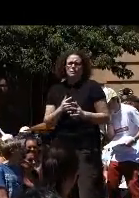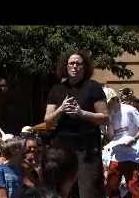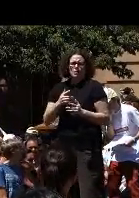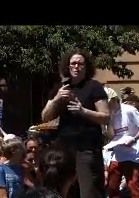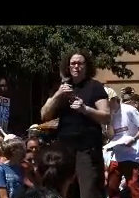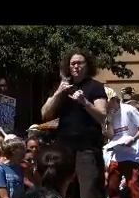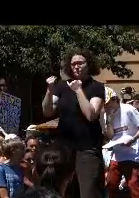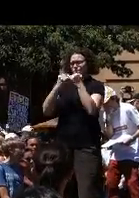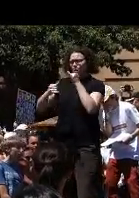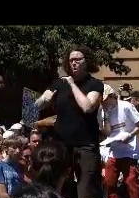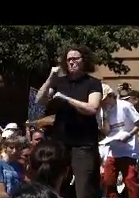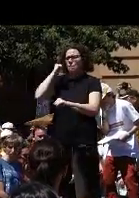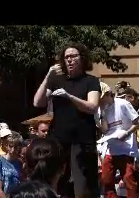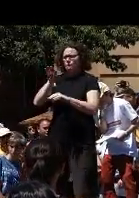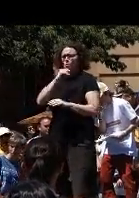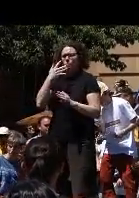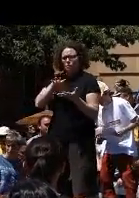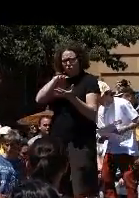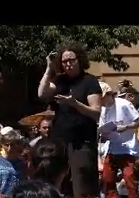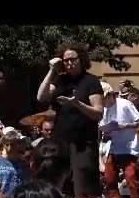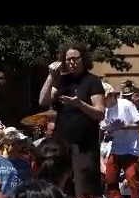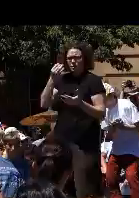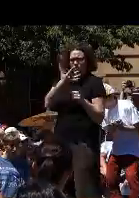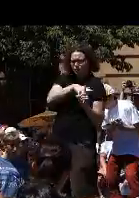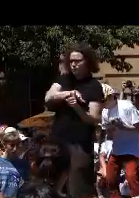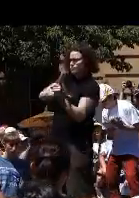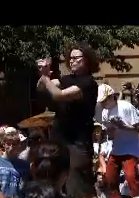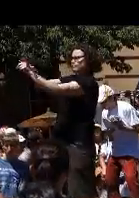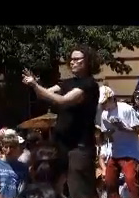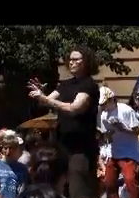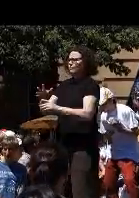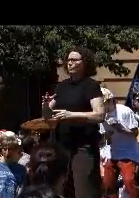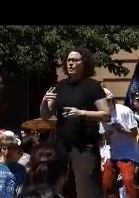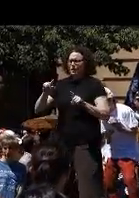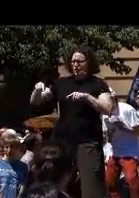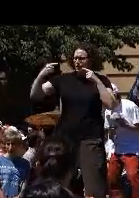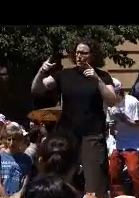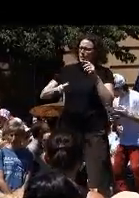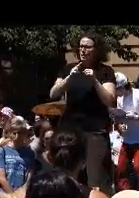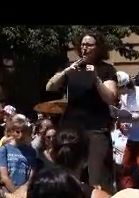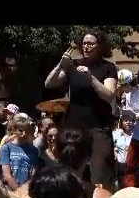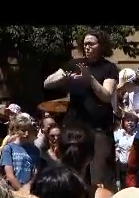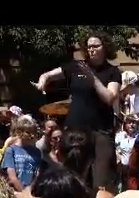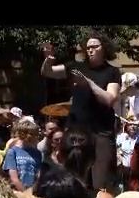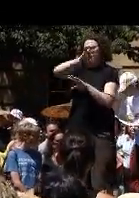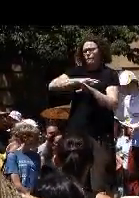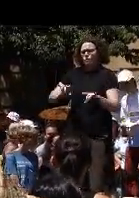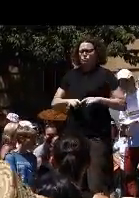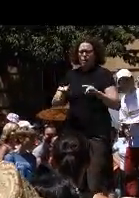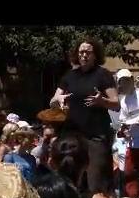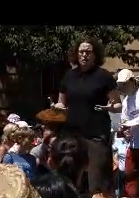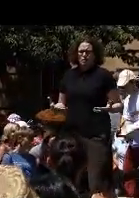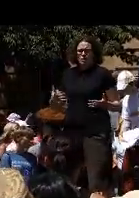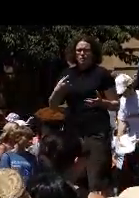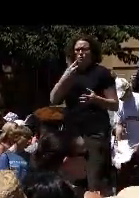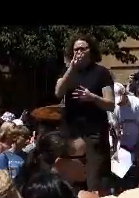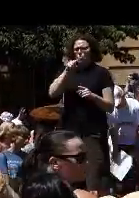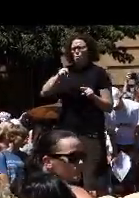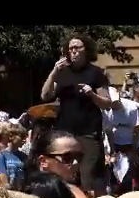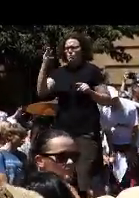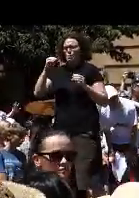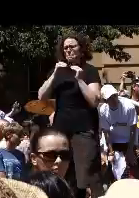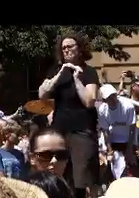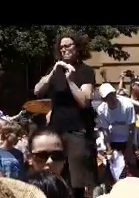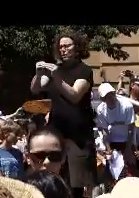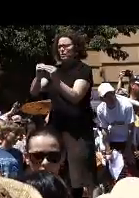that students are waging against these cuts all over the country. So $2.3 billion in cuts are on their way